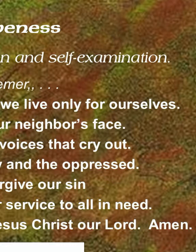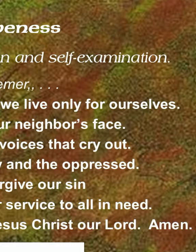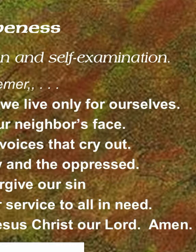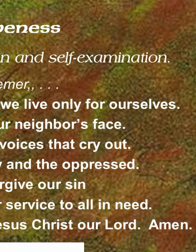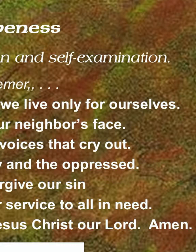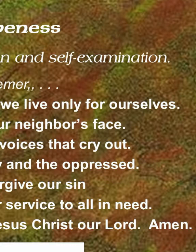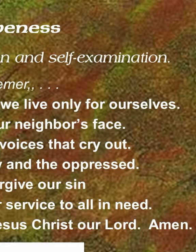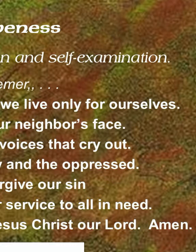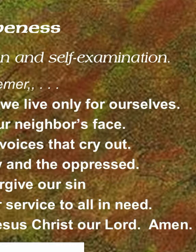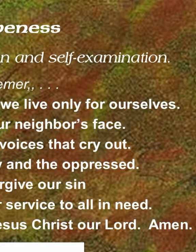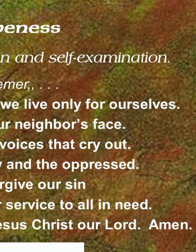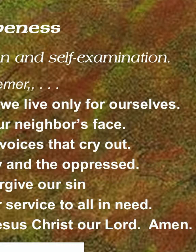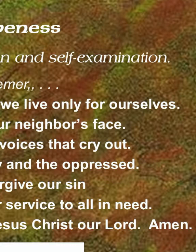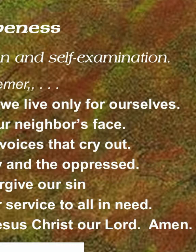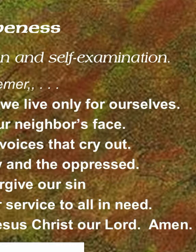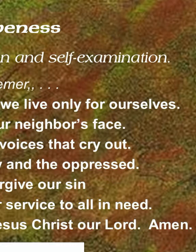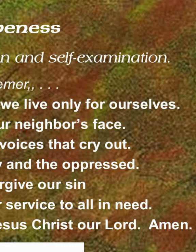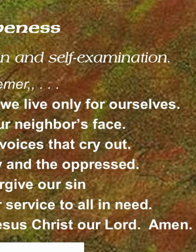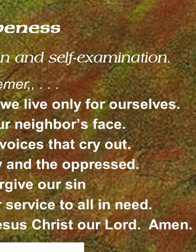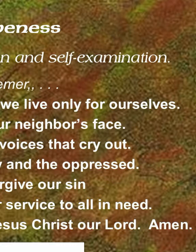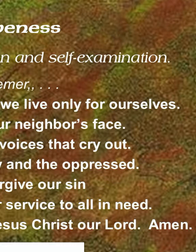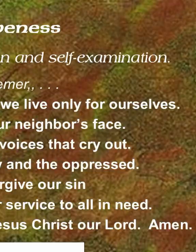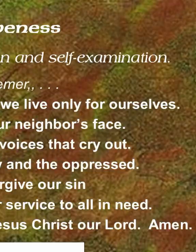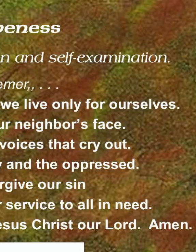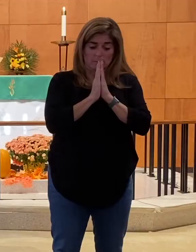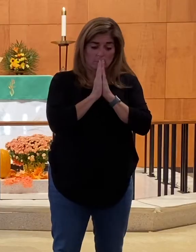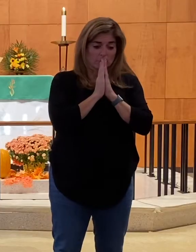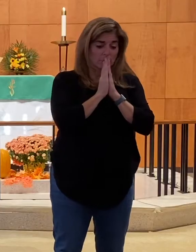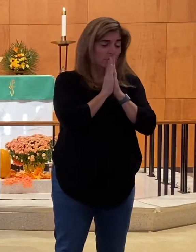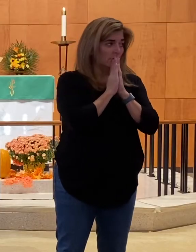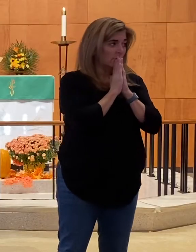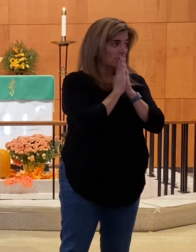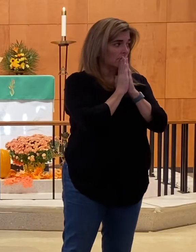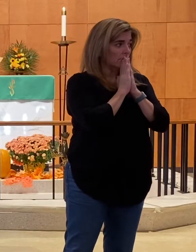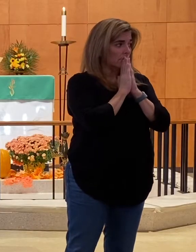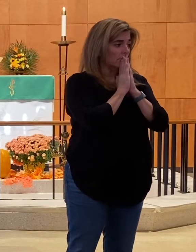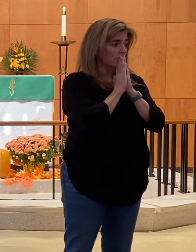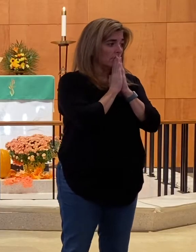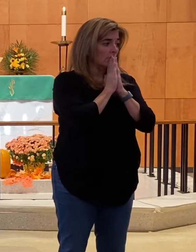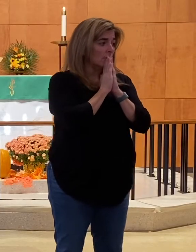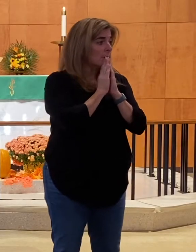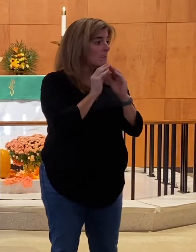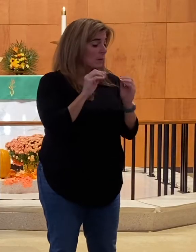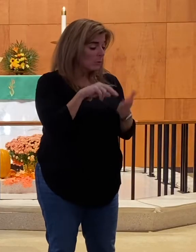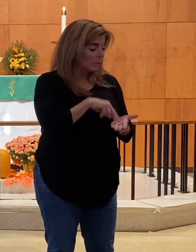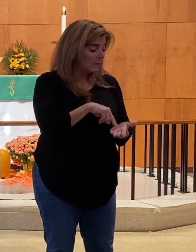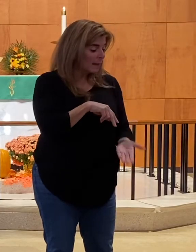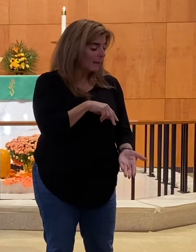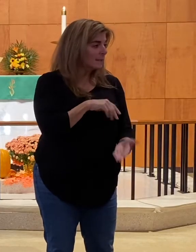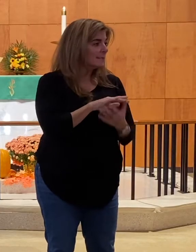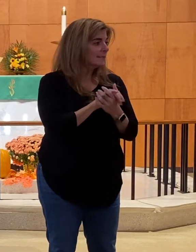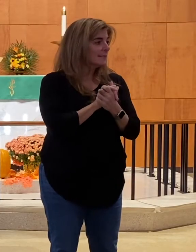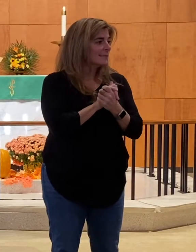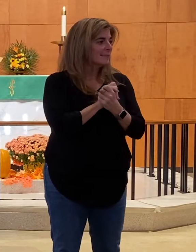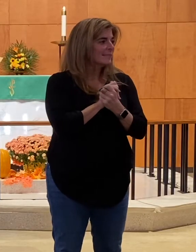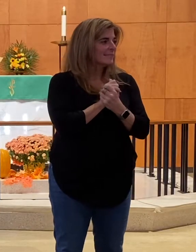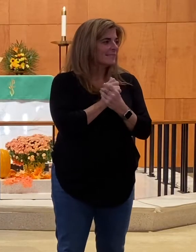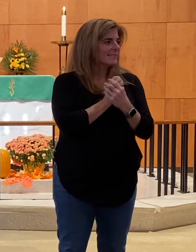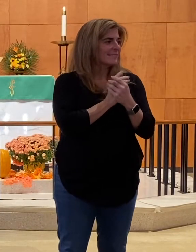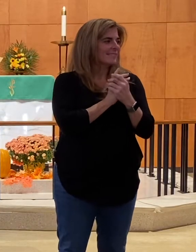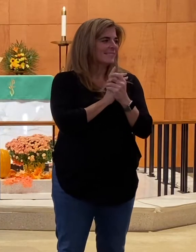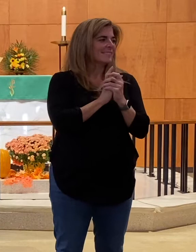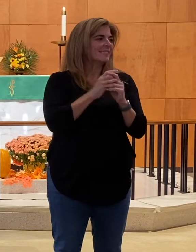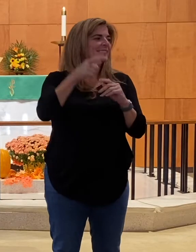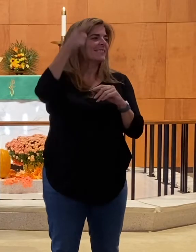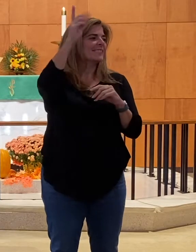this through Jesus Christ, our Lord. Amen. You are all children of the light and of the day. You are